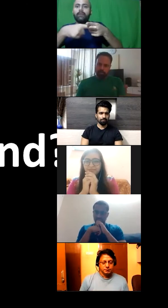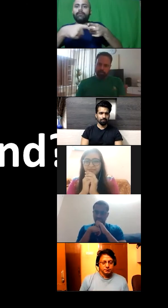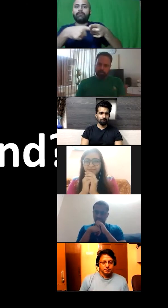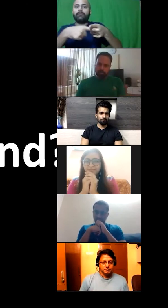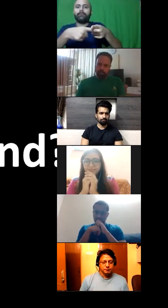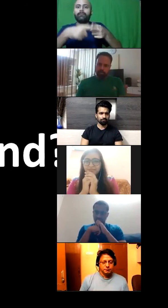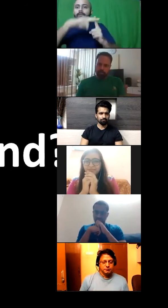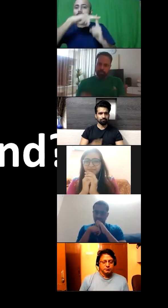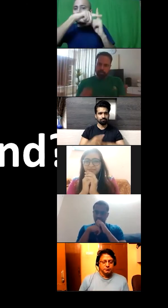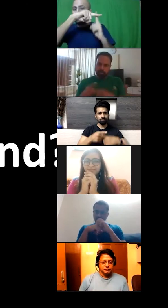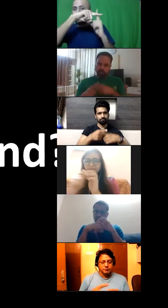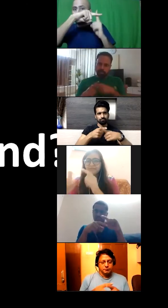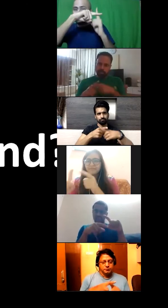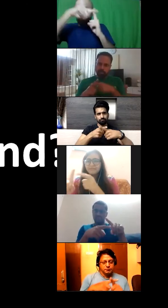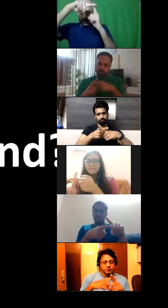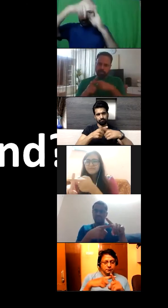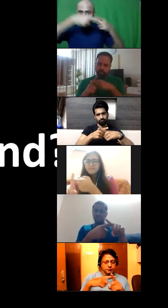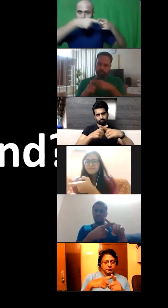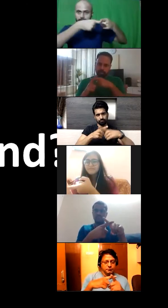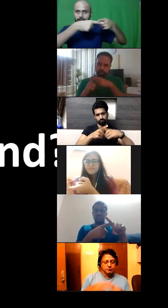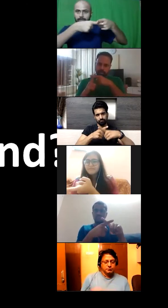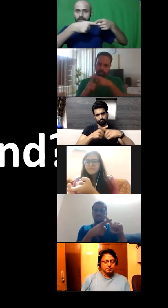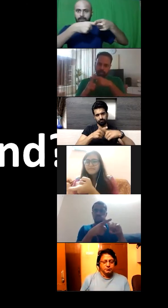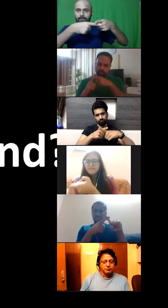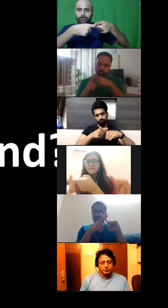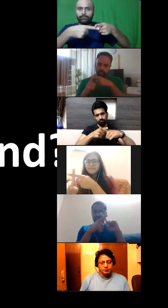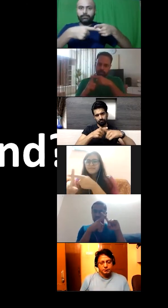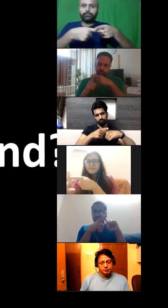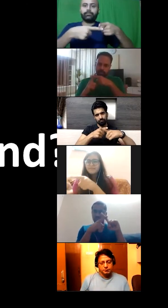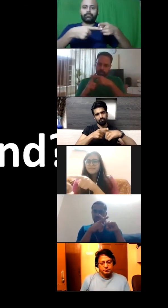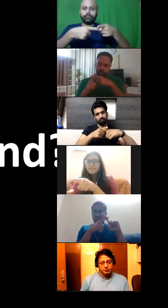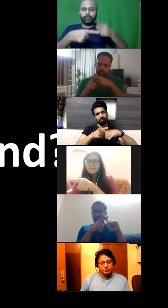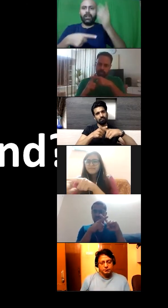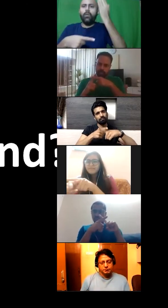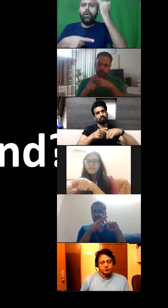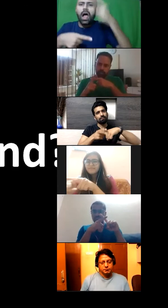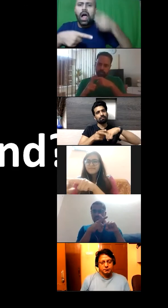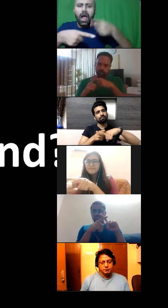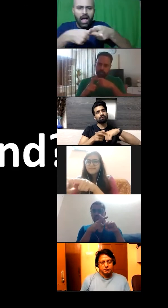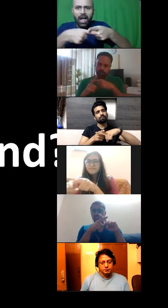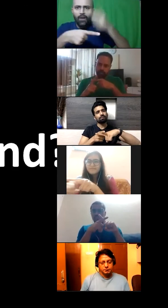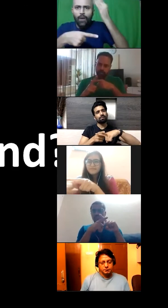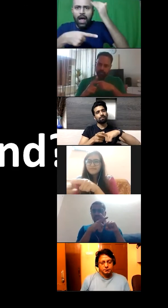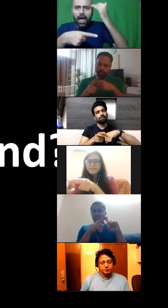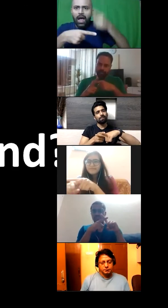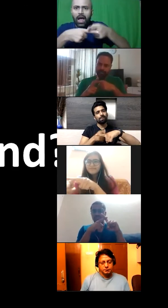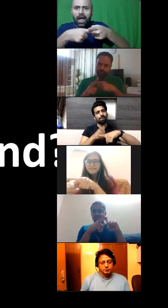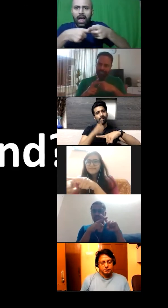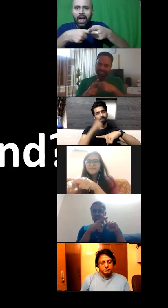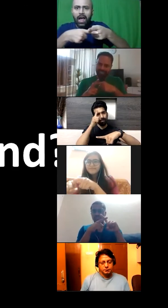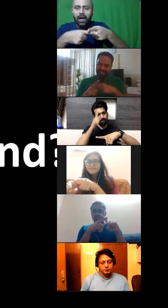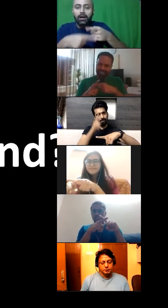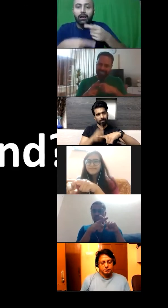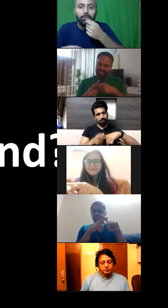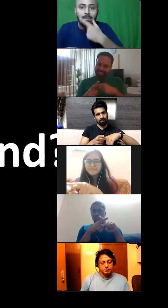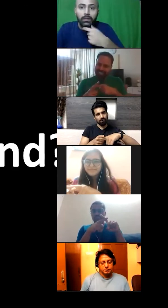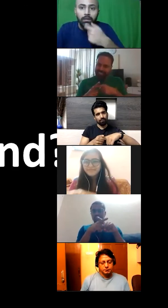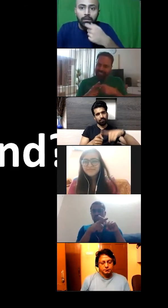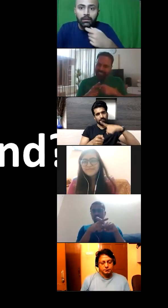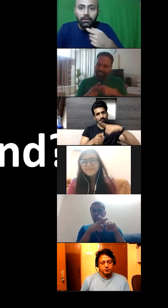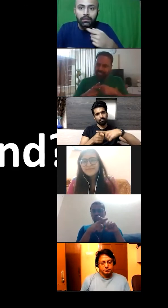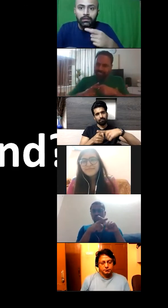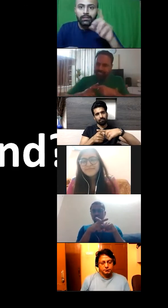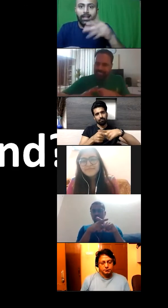Saturday, Saturday, Saturday, this is the sign. Why we are signing